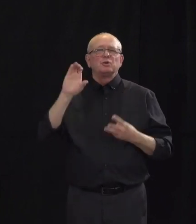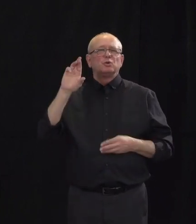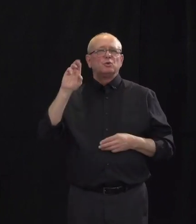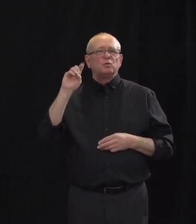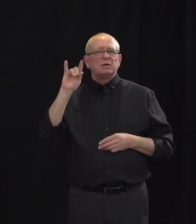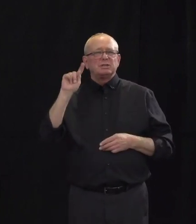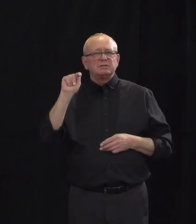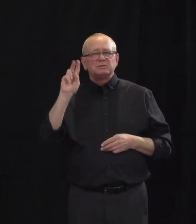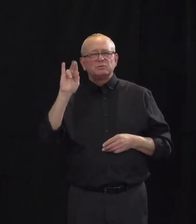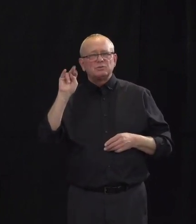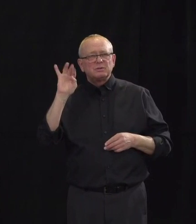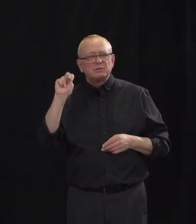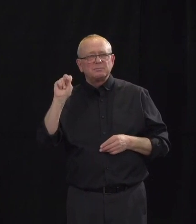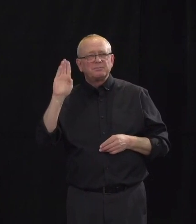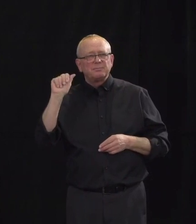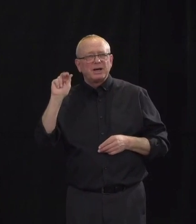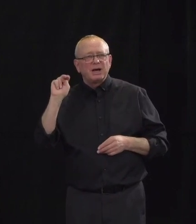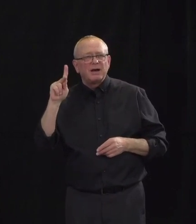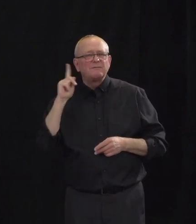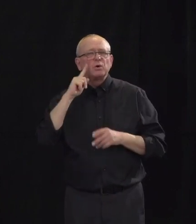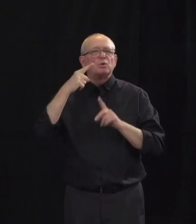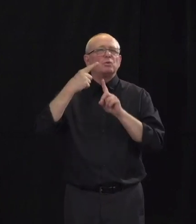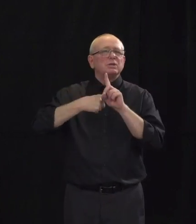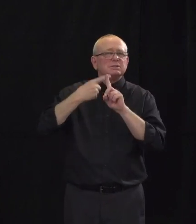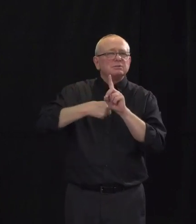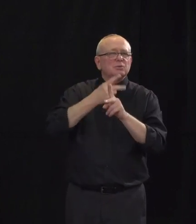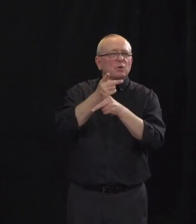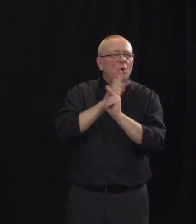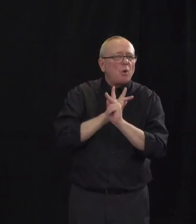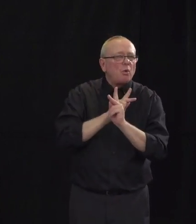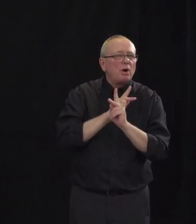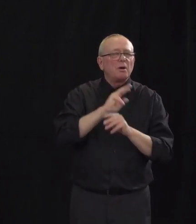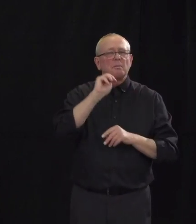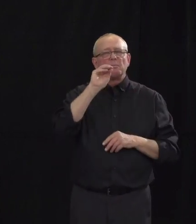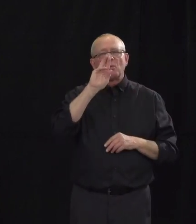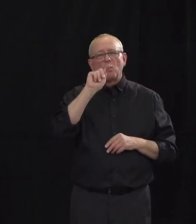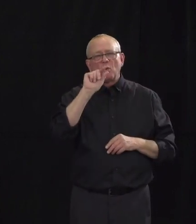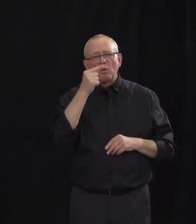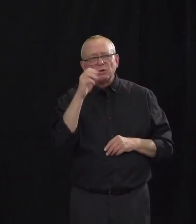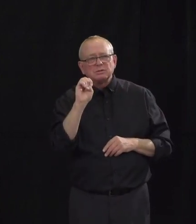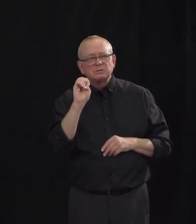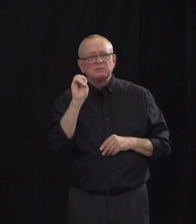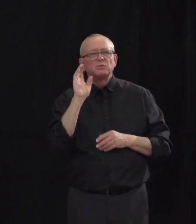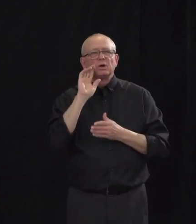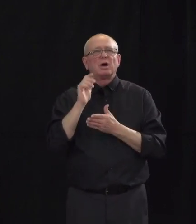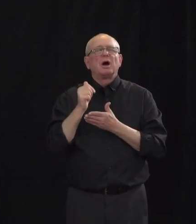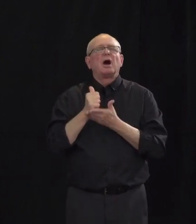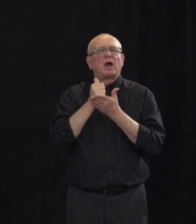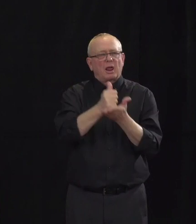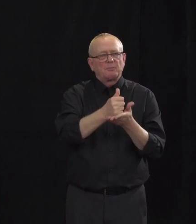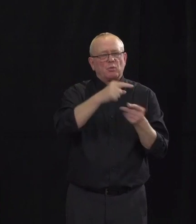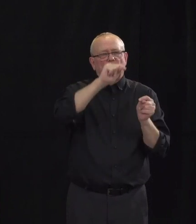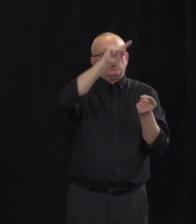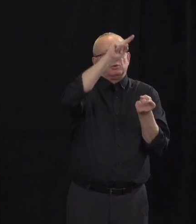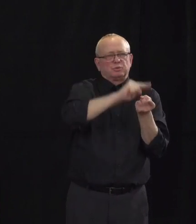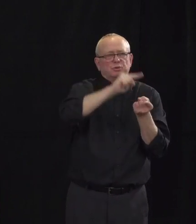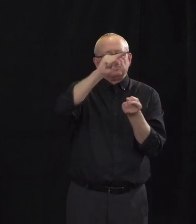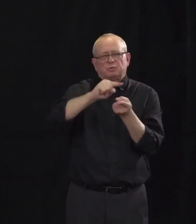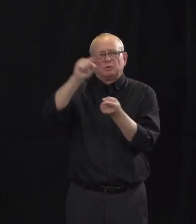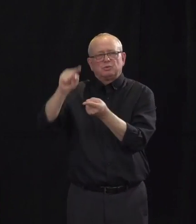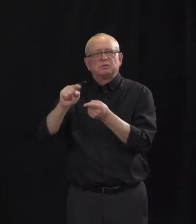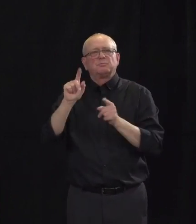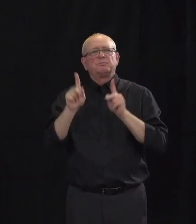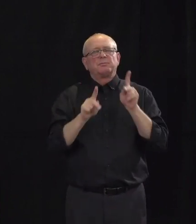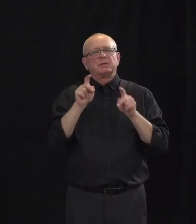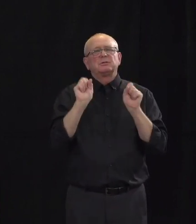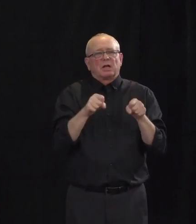Today, we are announcing that we are allowing businesses to defer the tourism industry levy until August